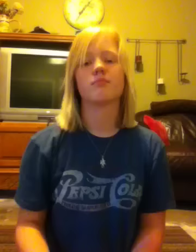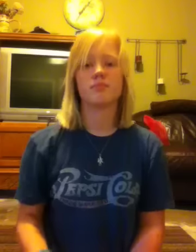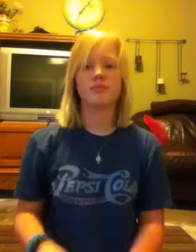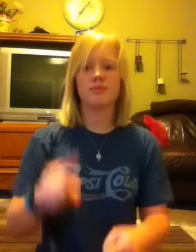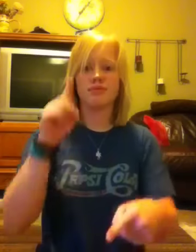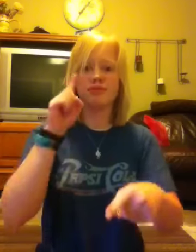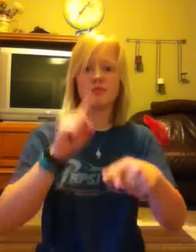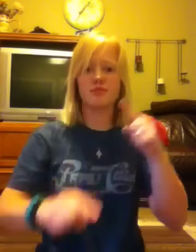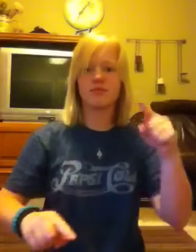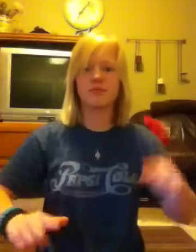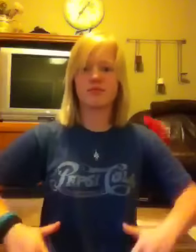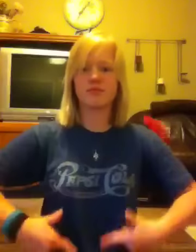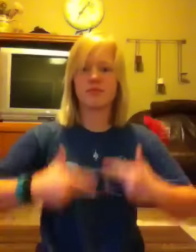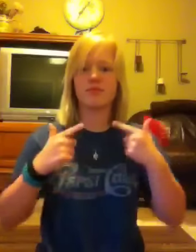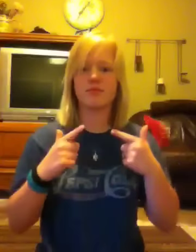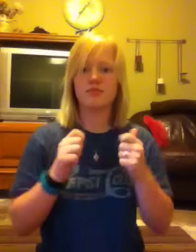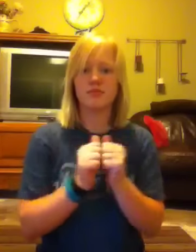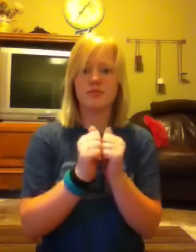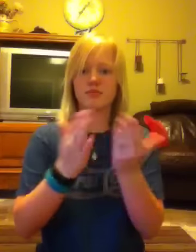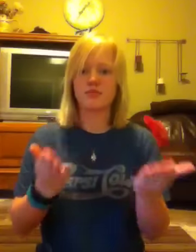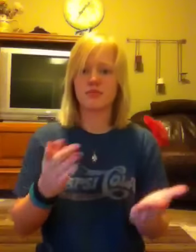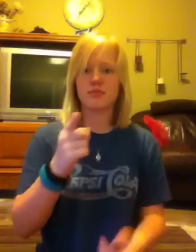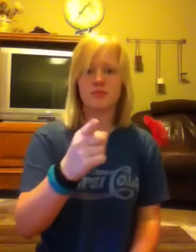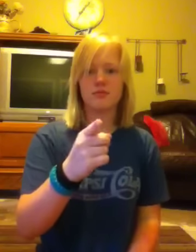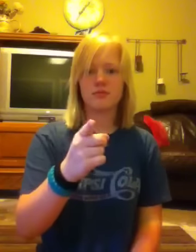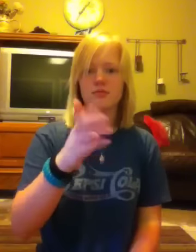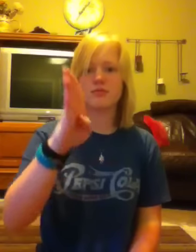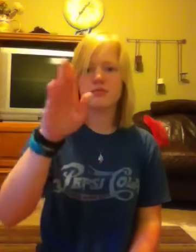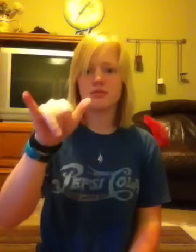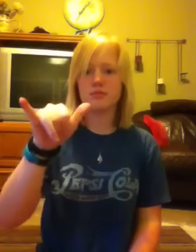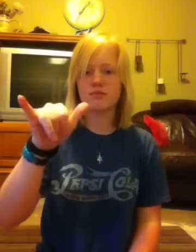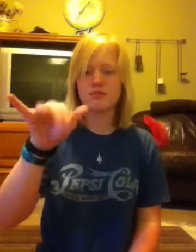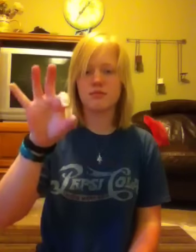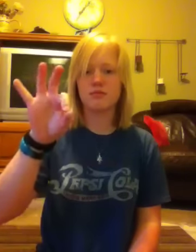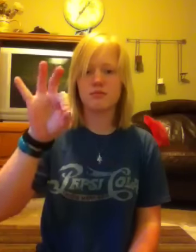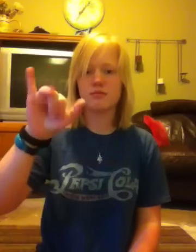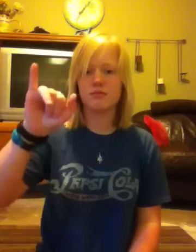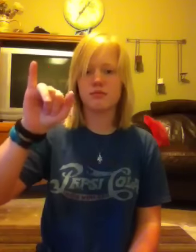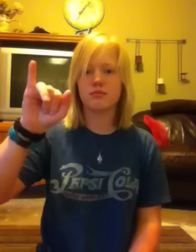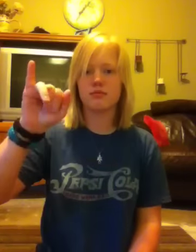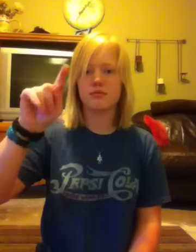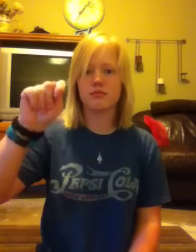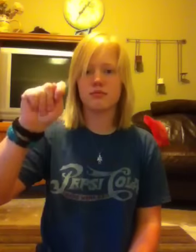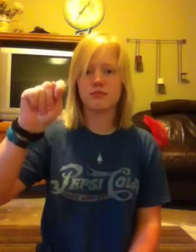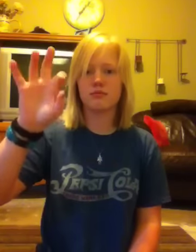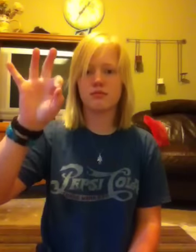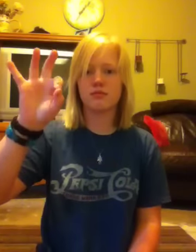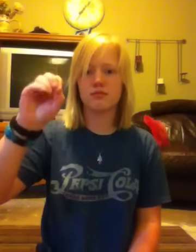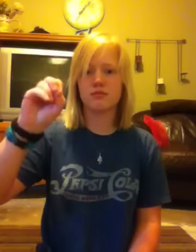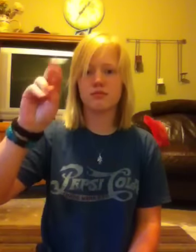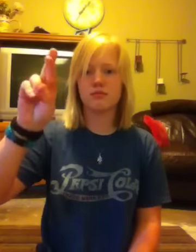Thank you.